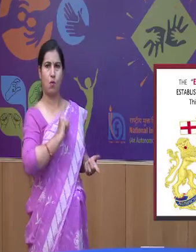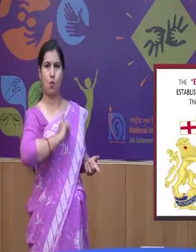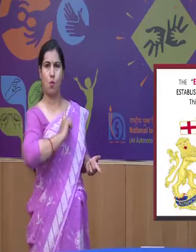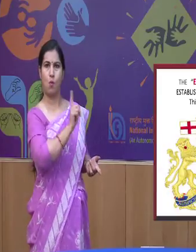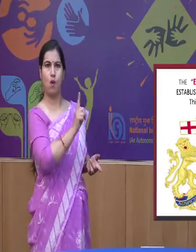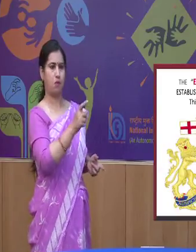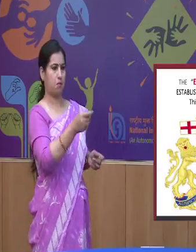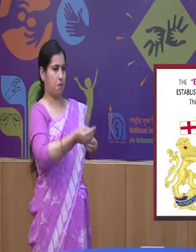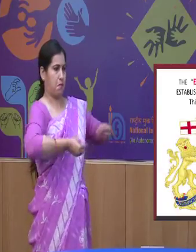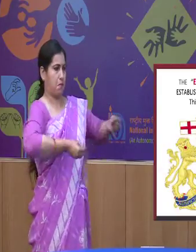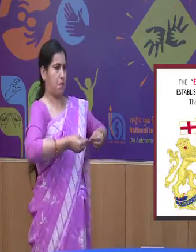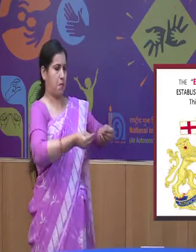trade with India.